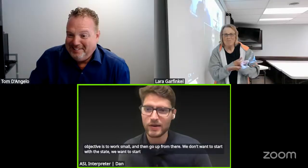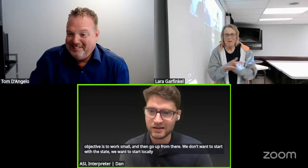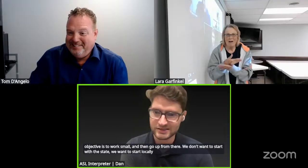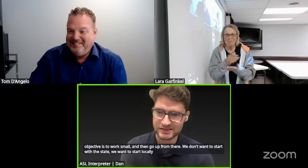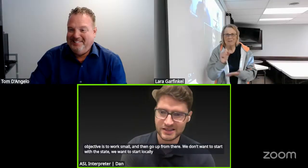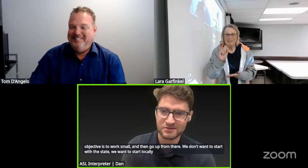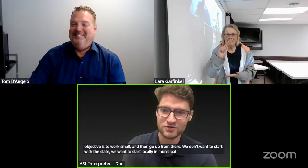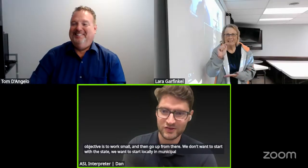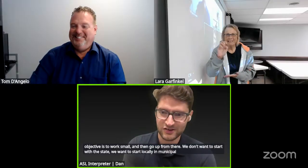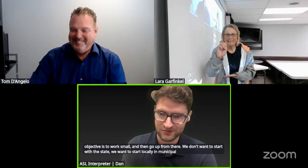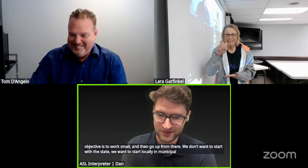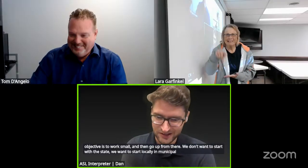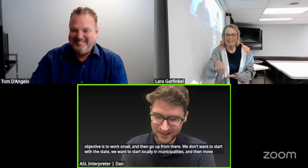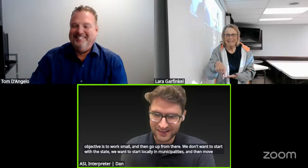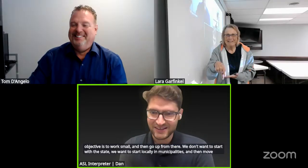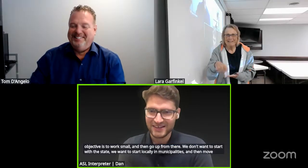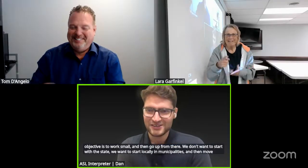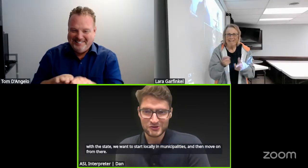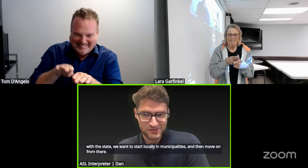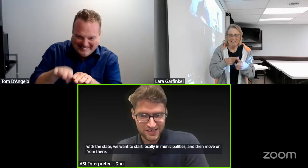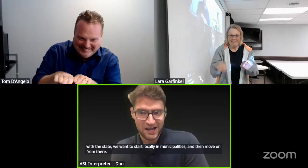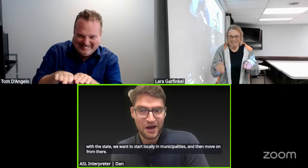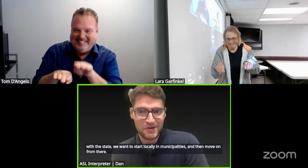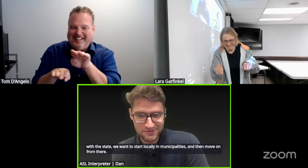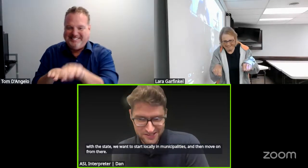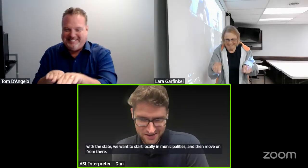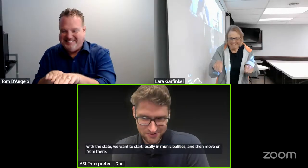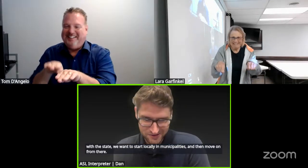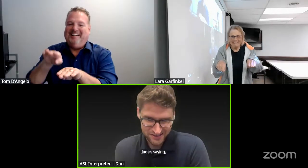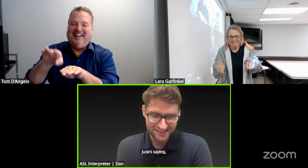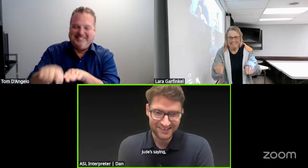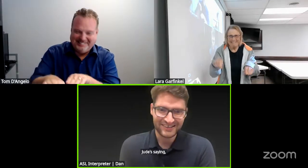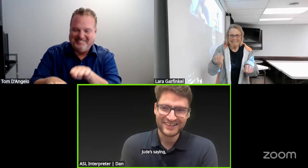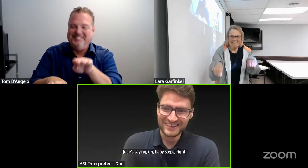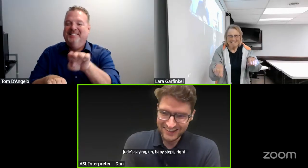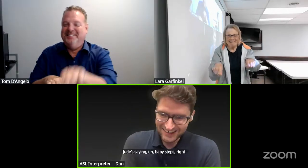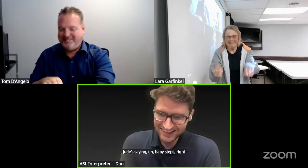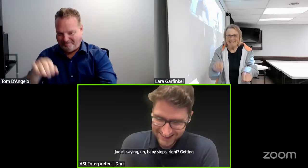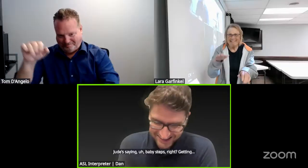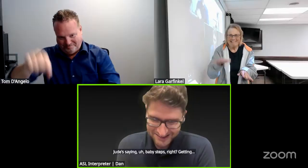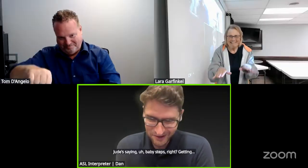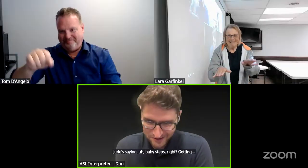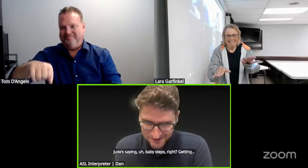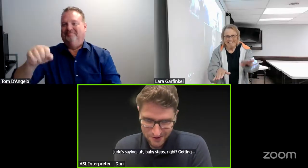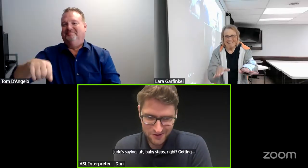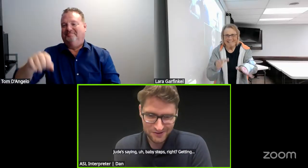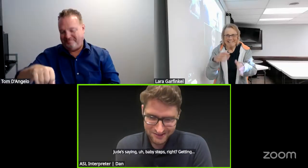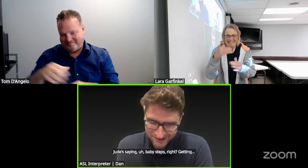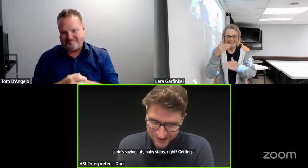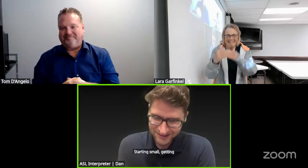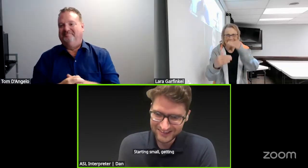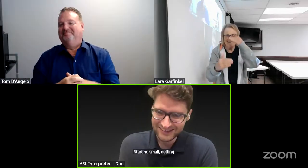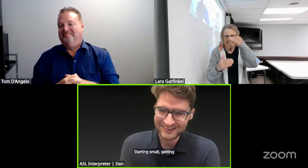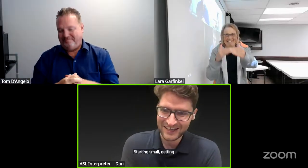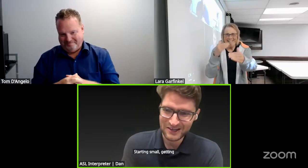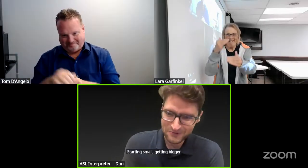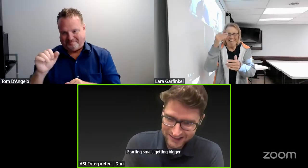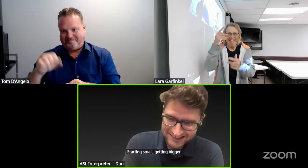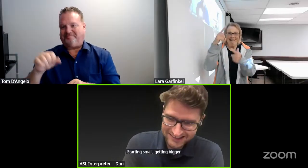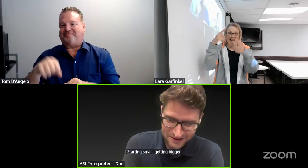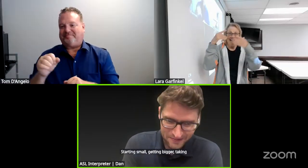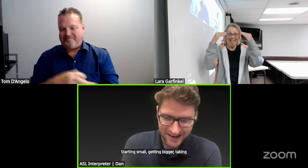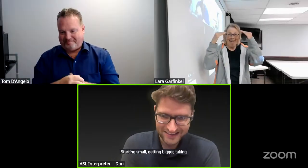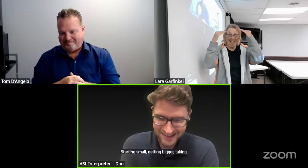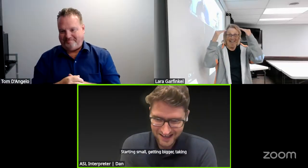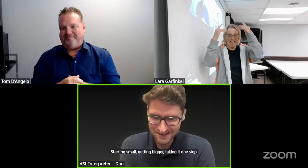in municipalities and then move on from there. You're just saying, baby steps, right? Starting small, getting bigger, taking it